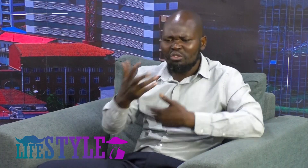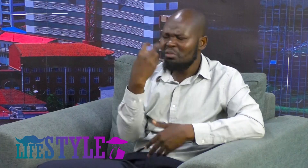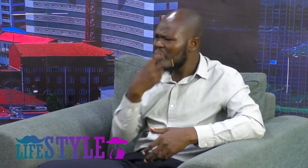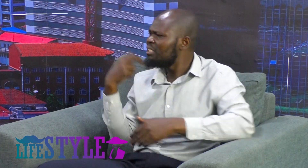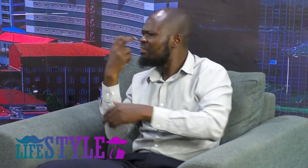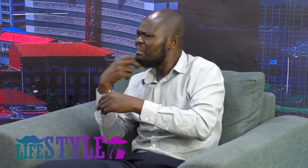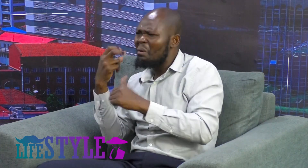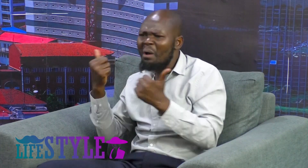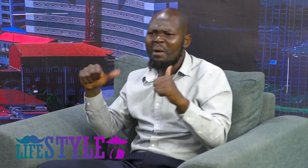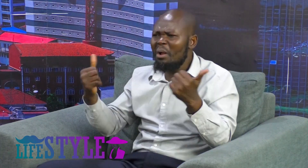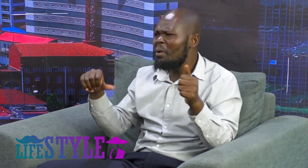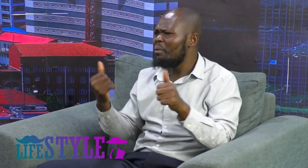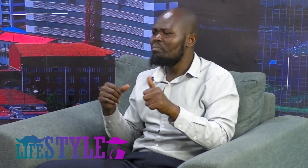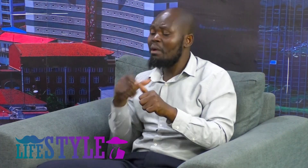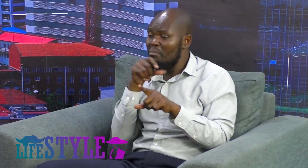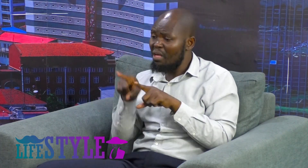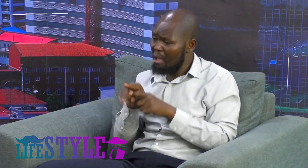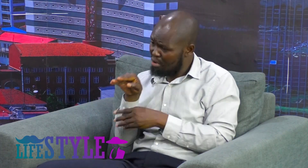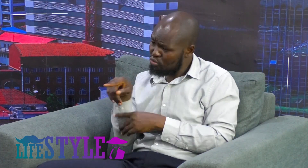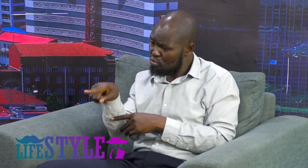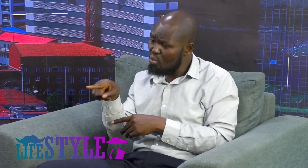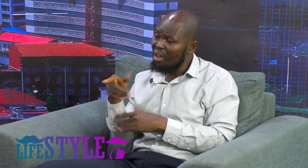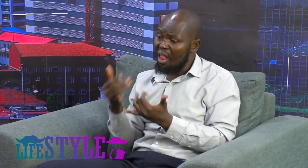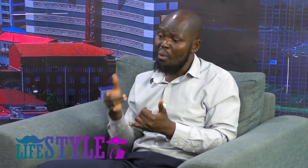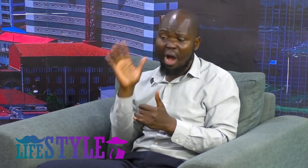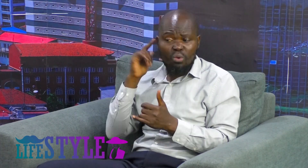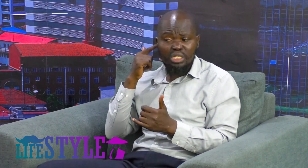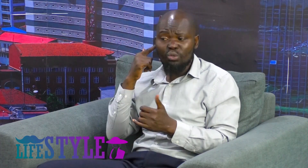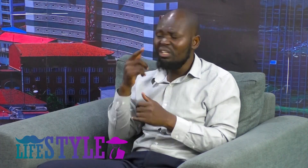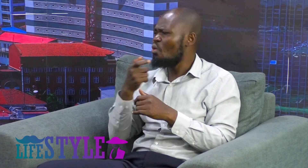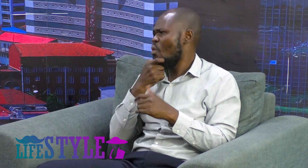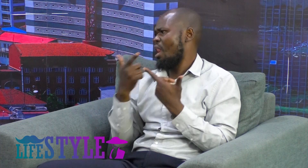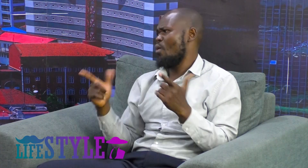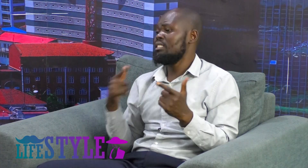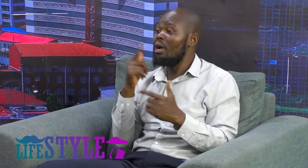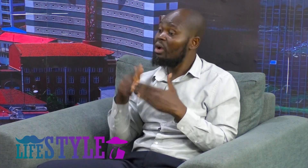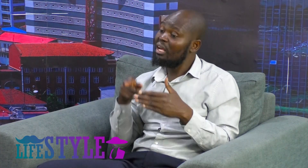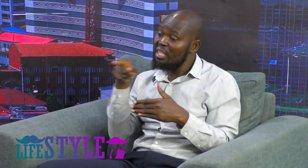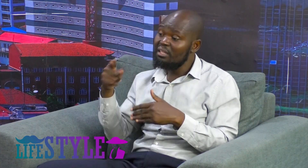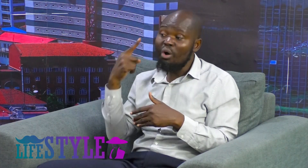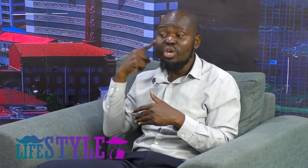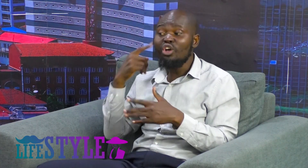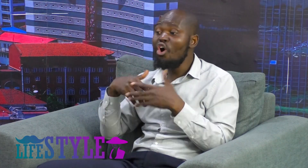it was better for me to continue with school because I used to interact well with others because I could mouth very well.